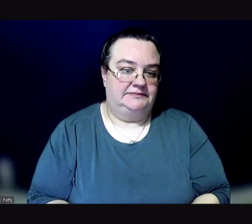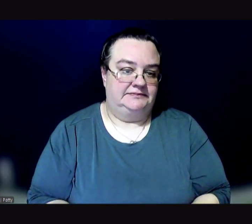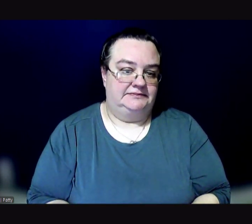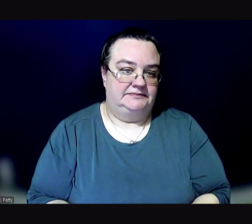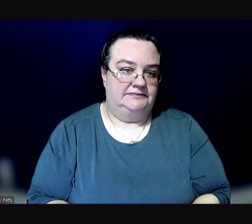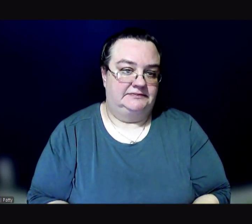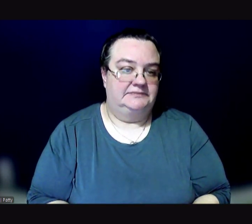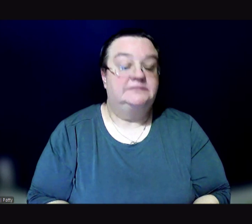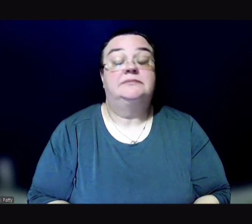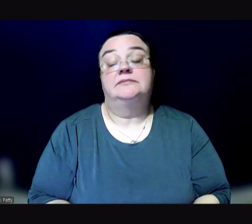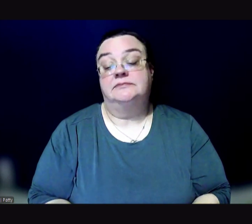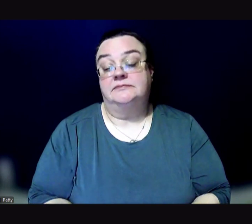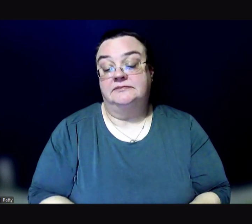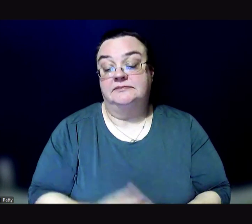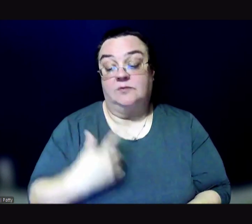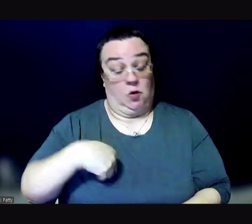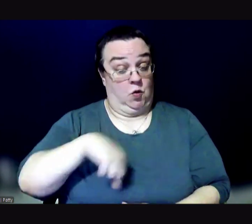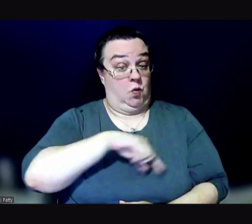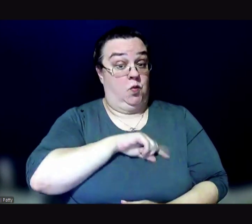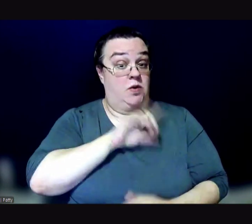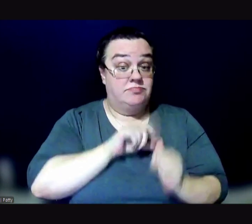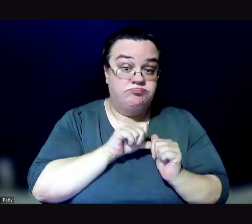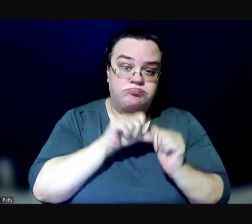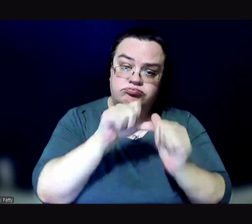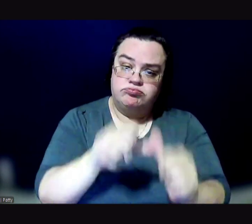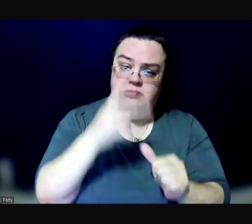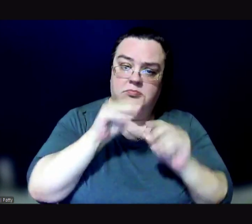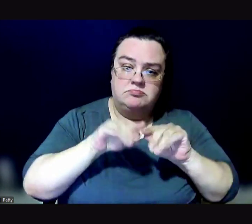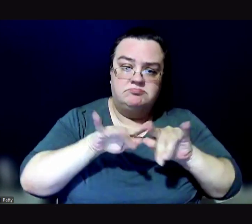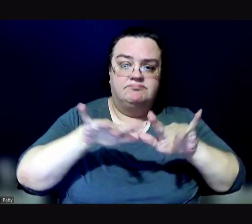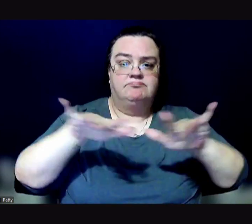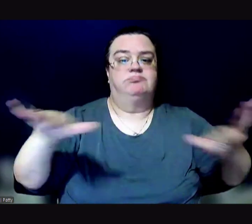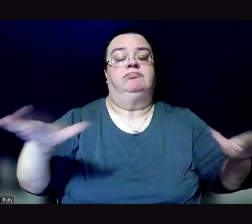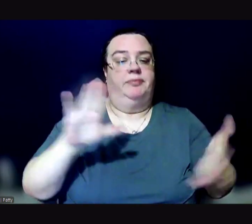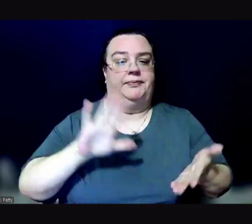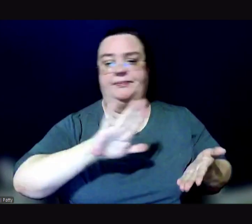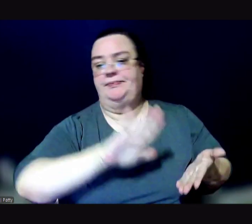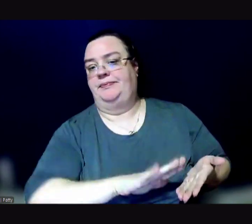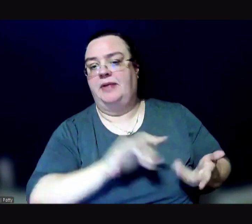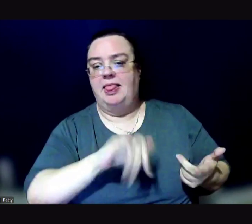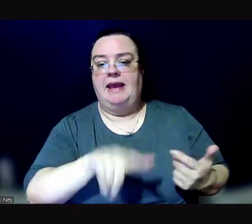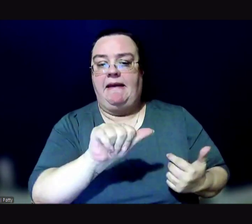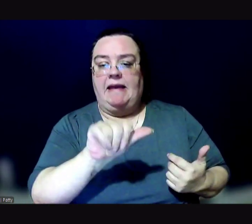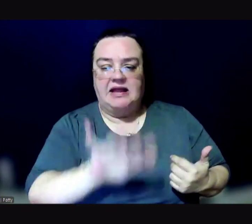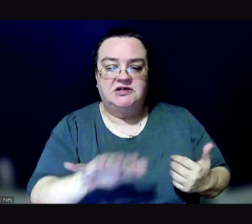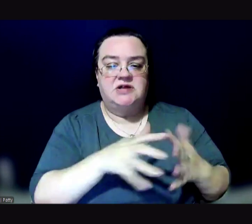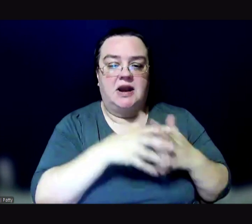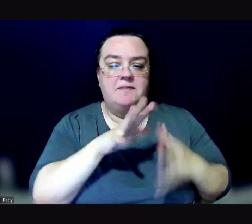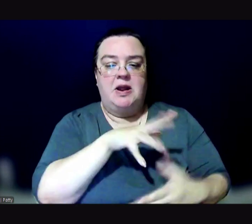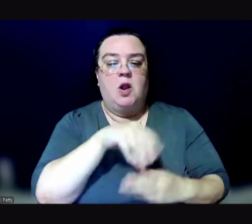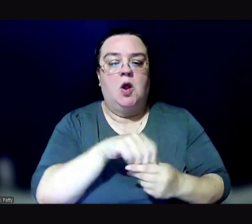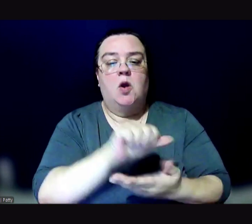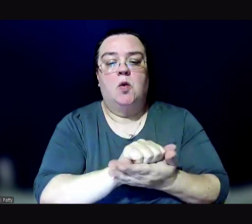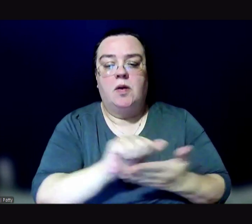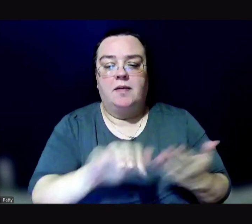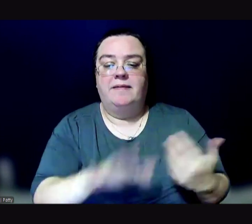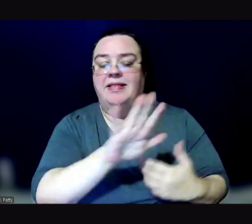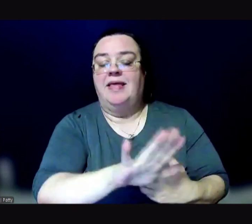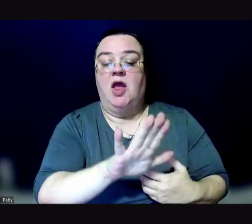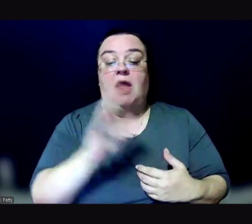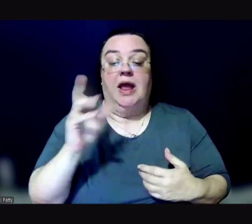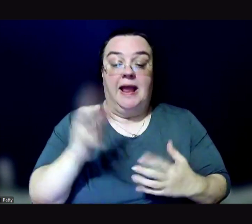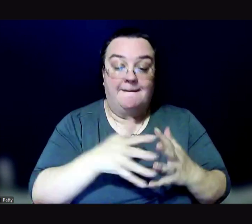And whereas we continue to see widespread marginalization of Asian American communities, including the erasure of Asian American history